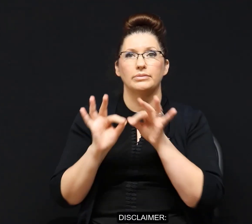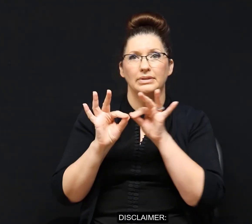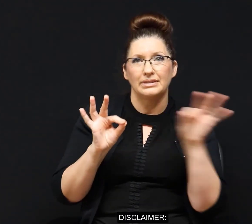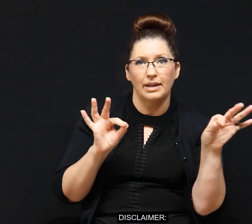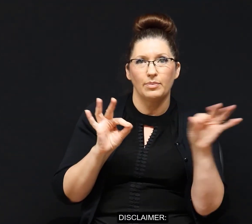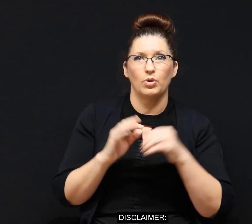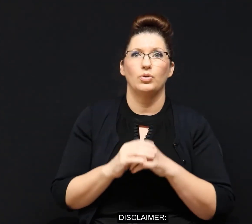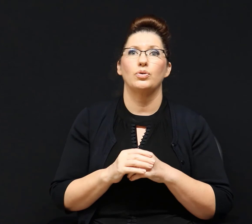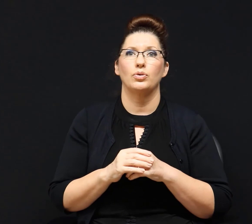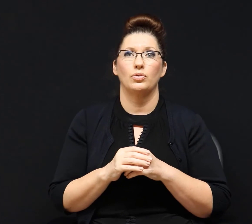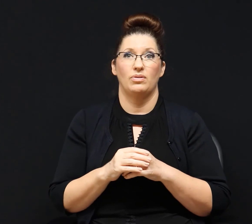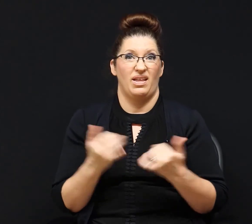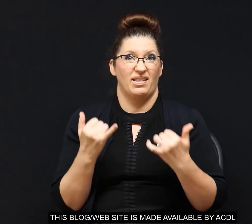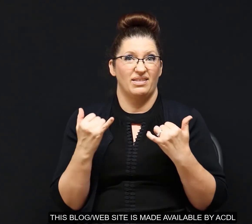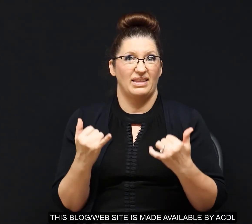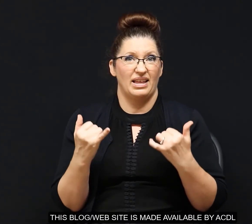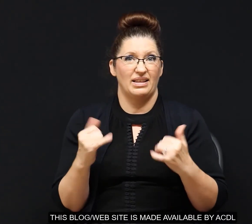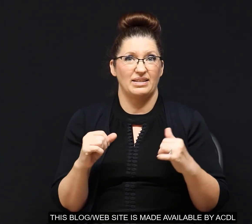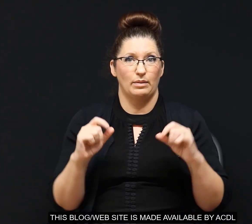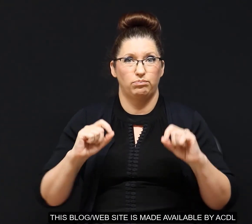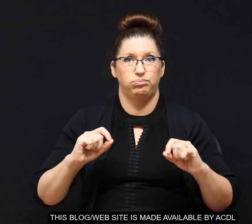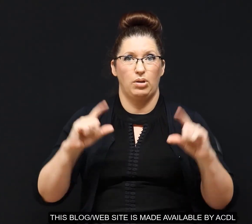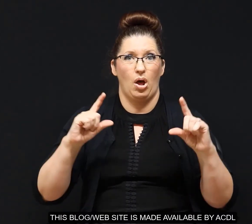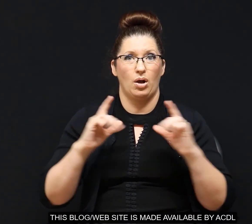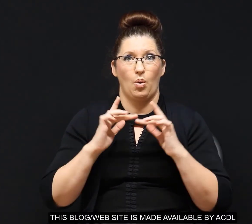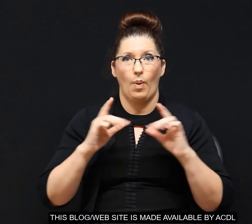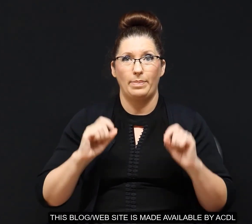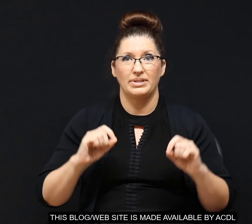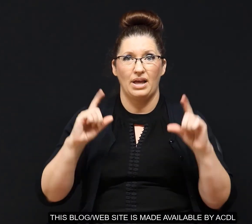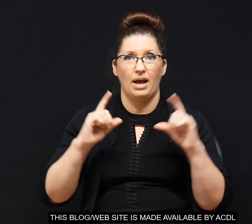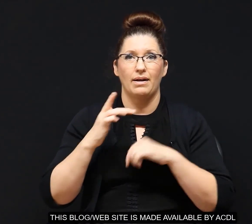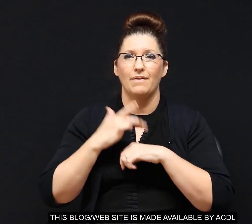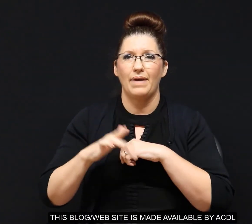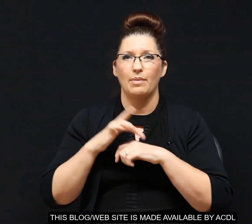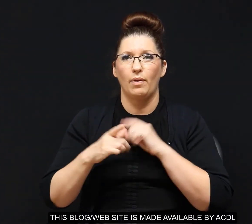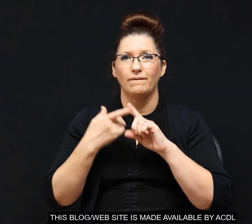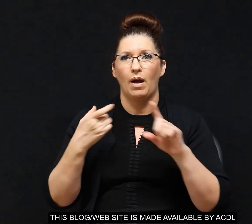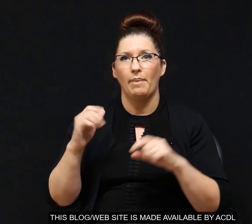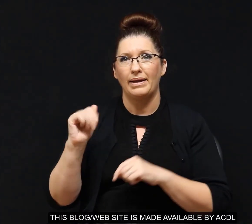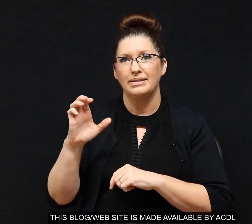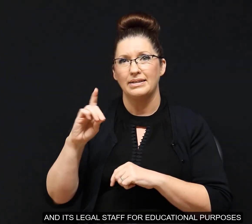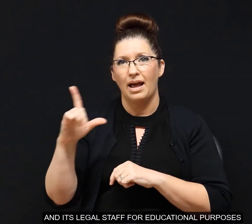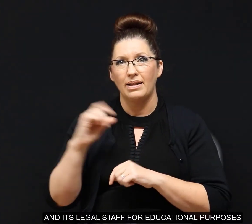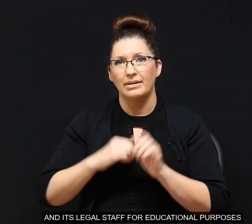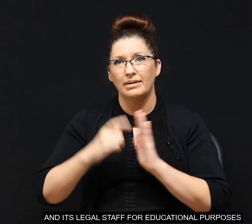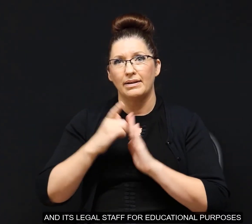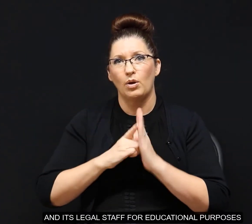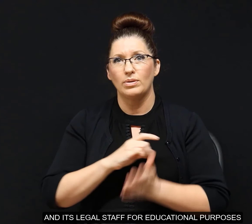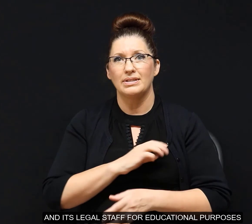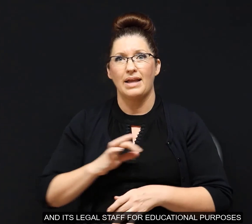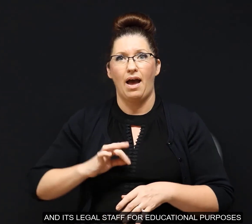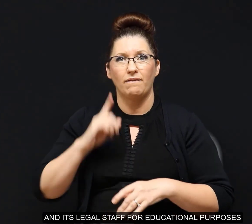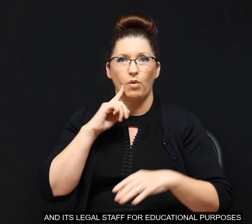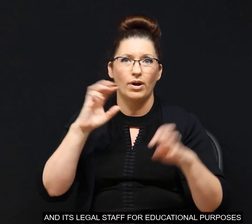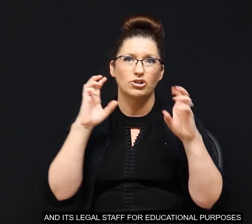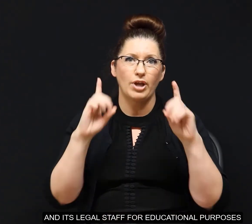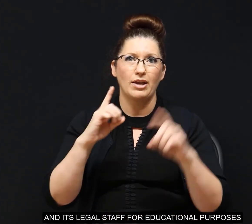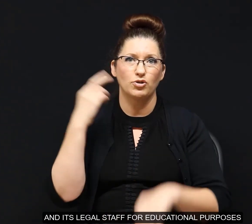Disclaimer: this blog or website is made available by ACDL and its legal staff for educational